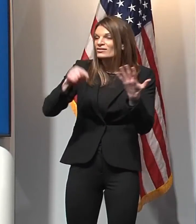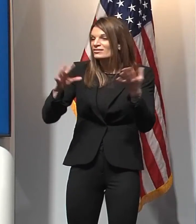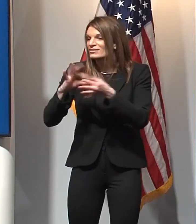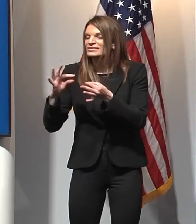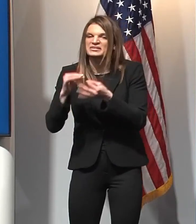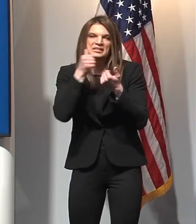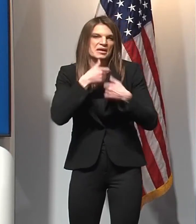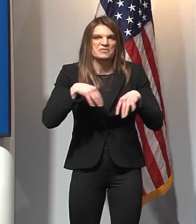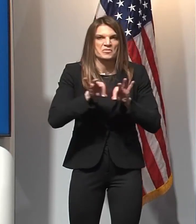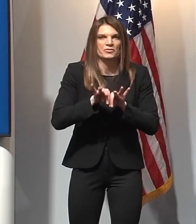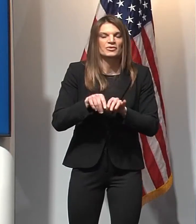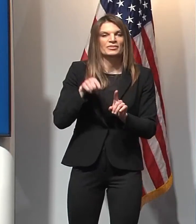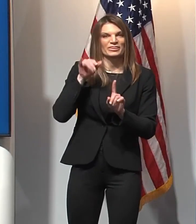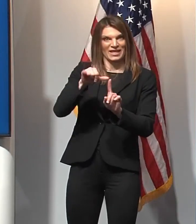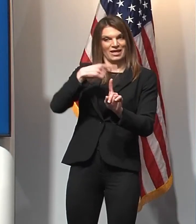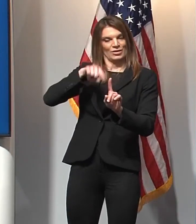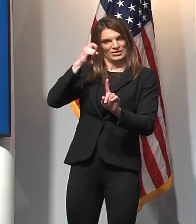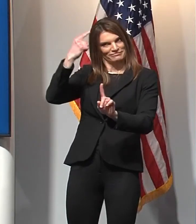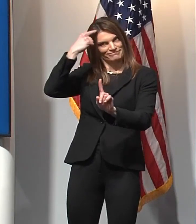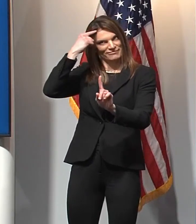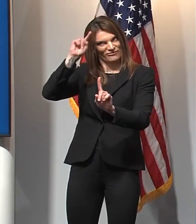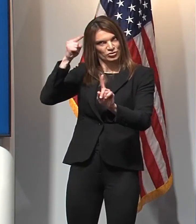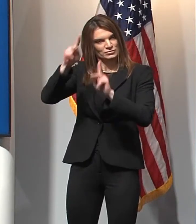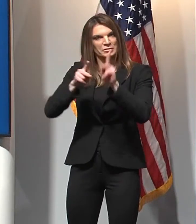on, because the people of Michigan need us to.